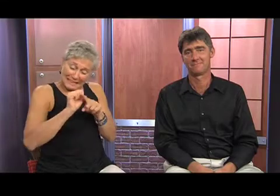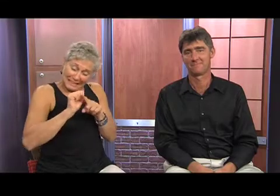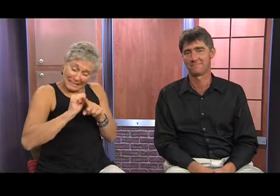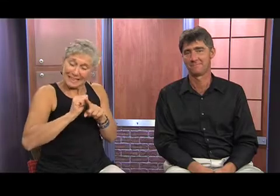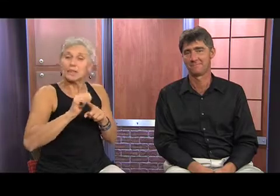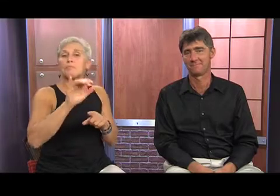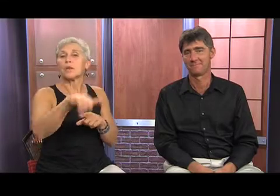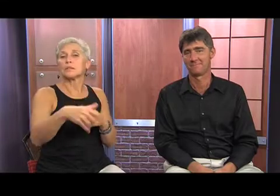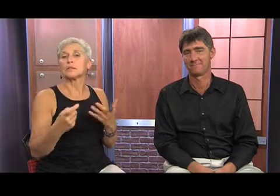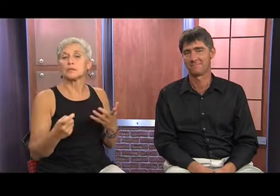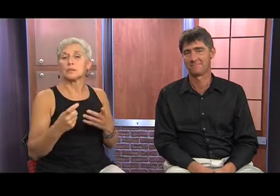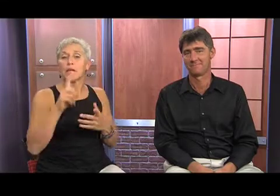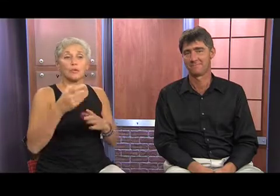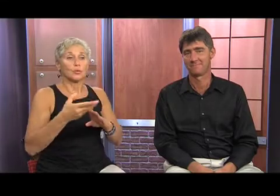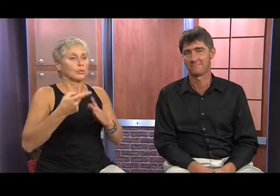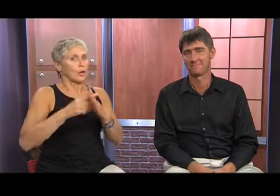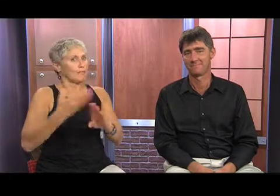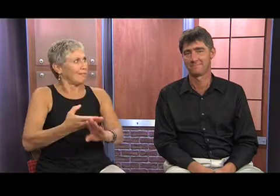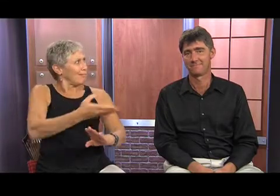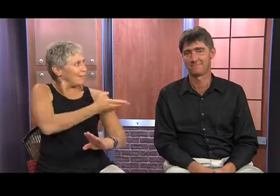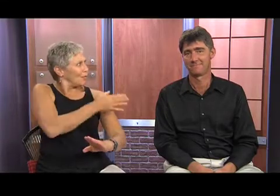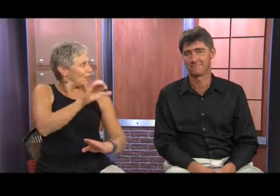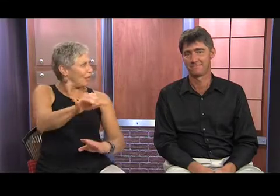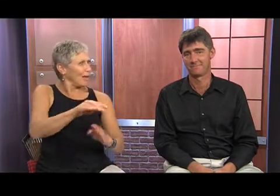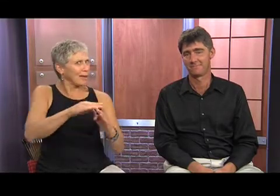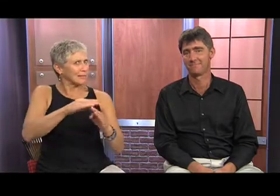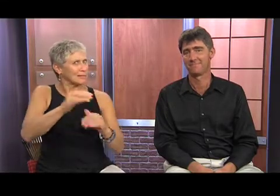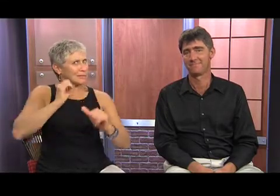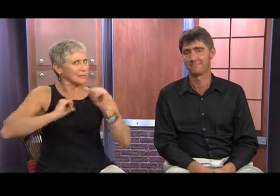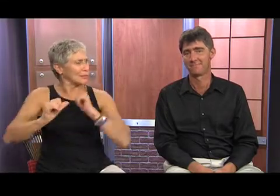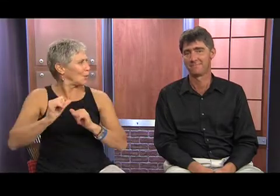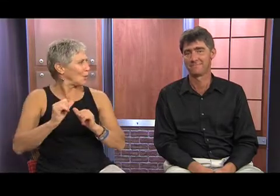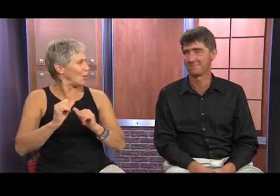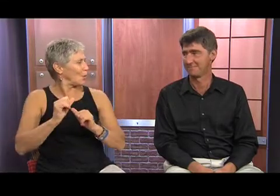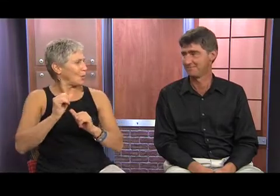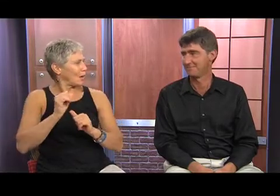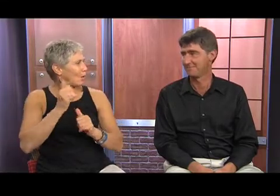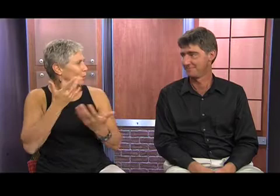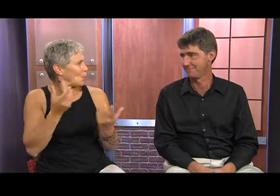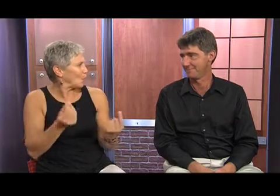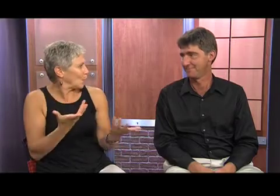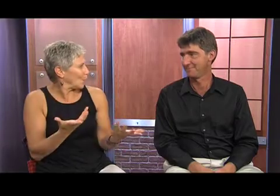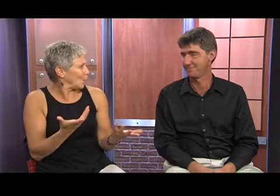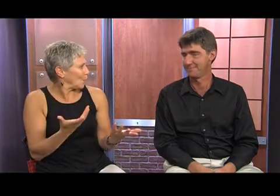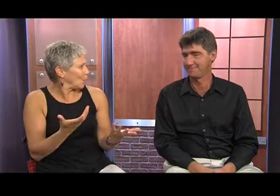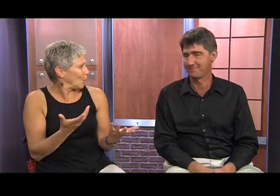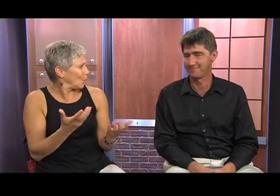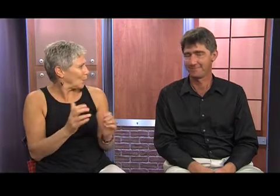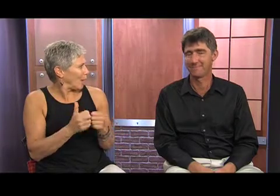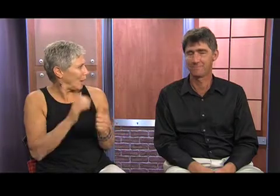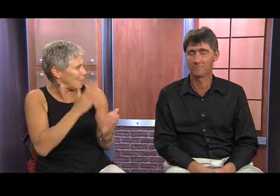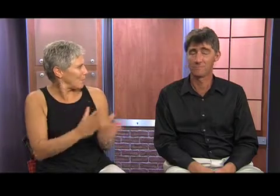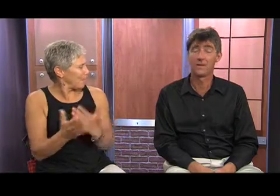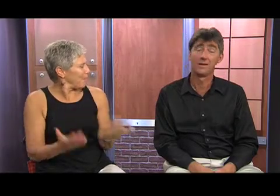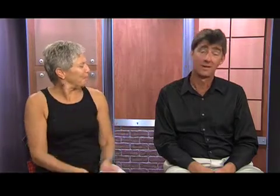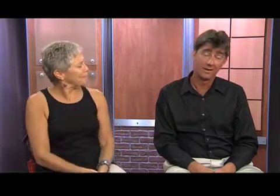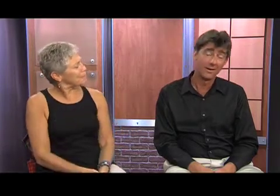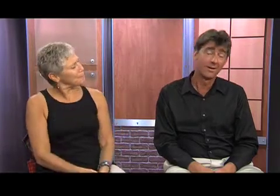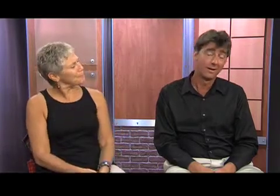start well before that weekend reviewing the script and perhaps soundtracks. What else do they end up doing? Yeah, we try to get a